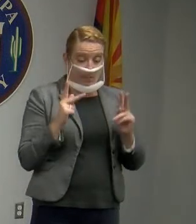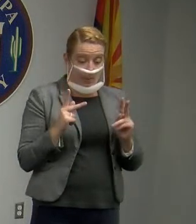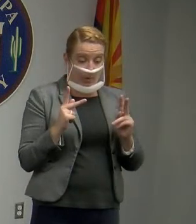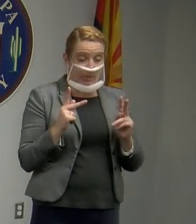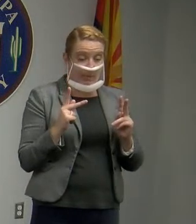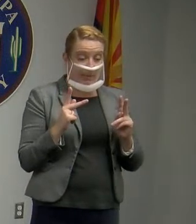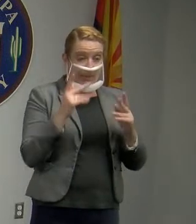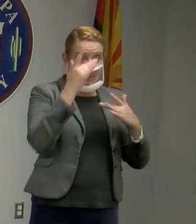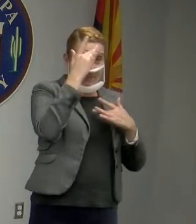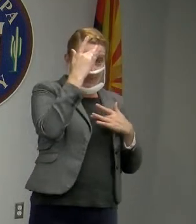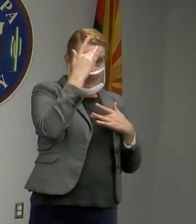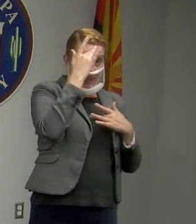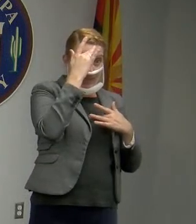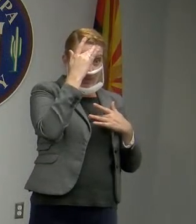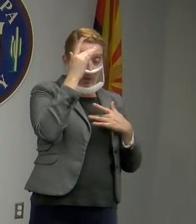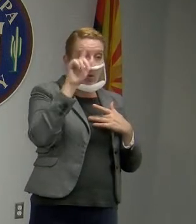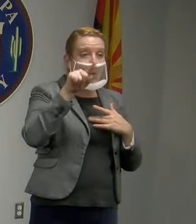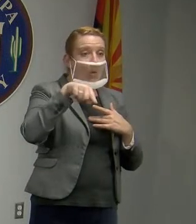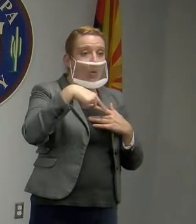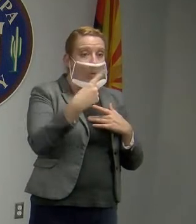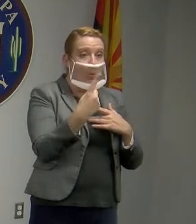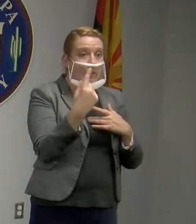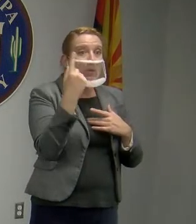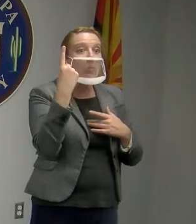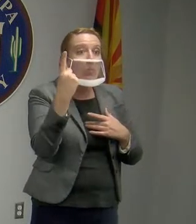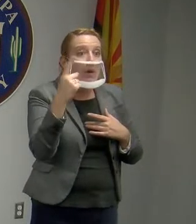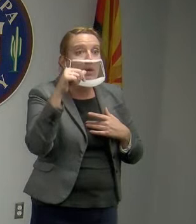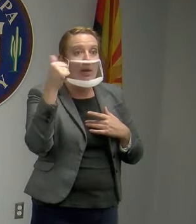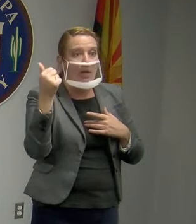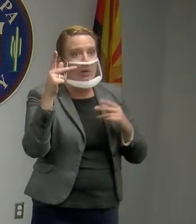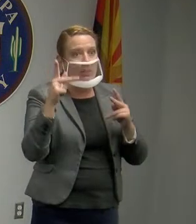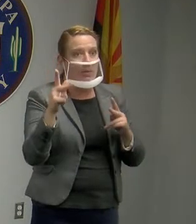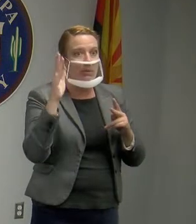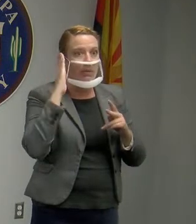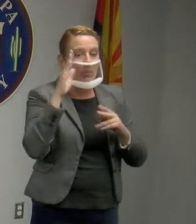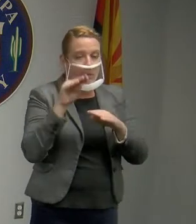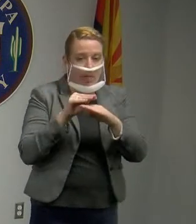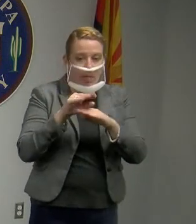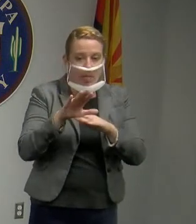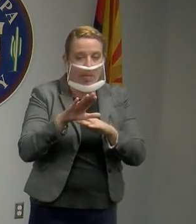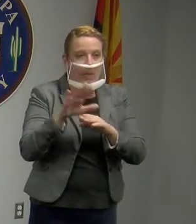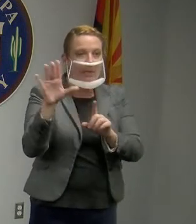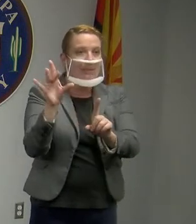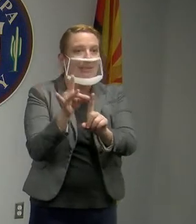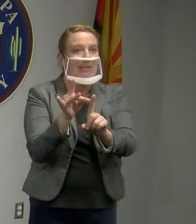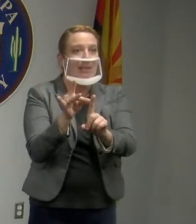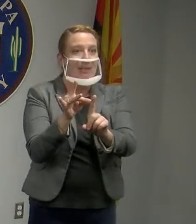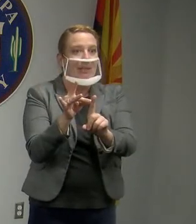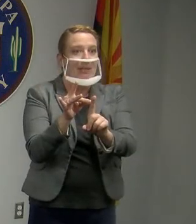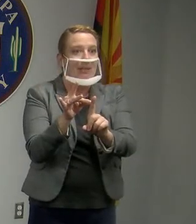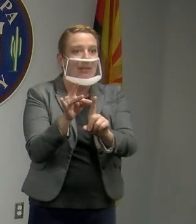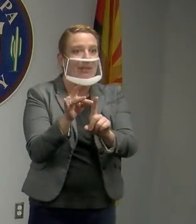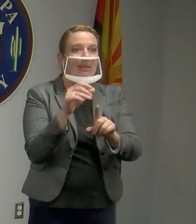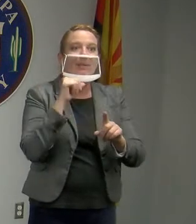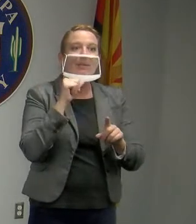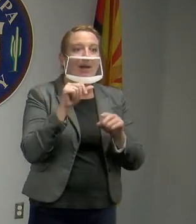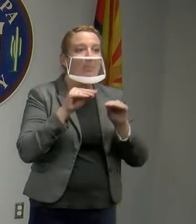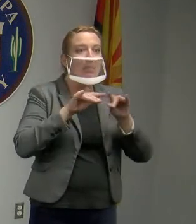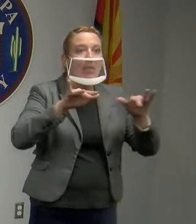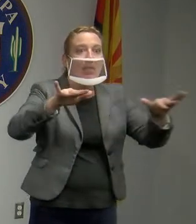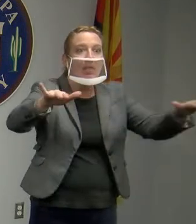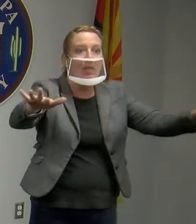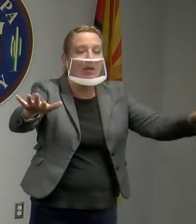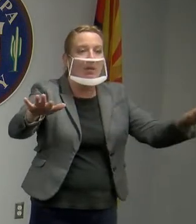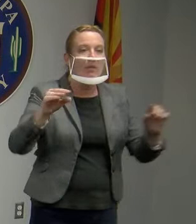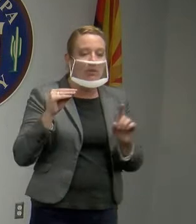one other person will become infected from that person, which means that the curve by definition is going to go down and that we